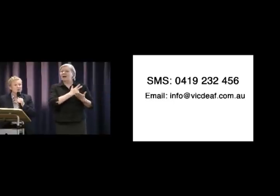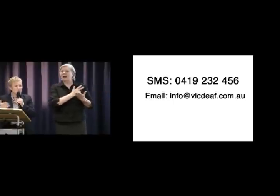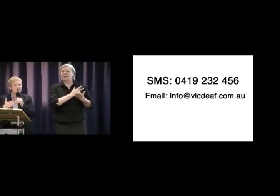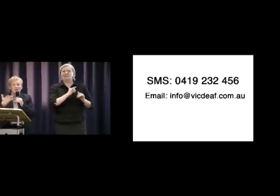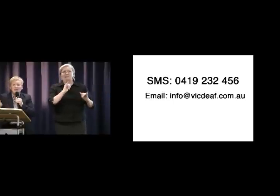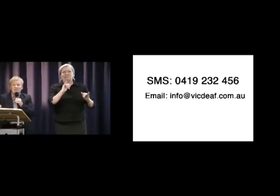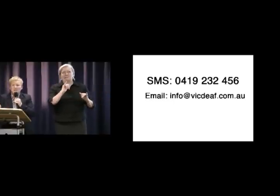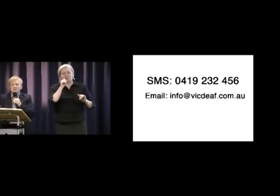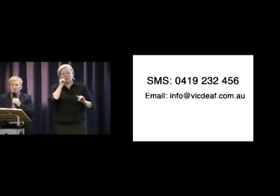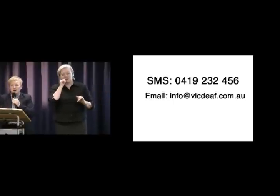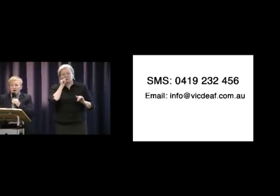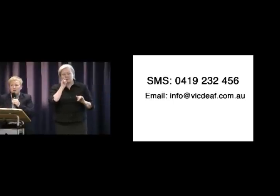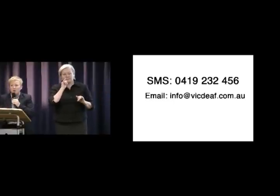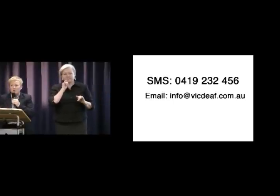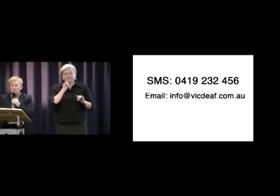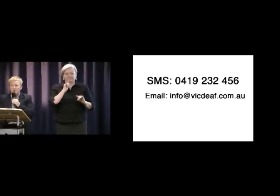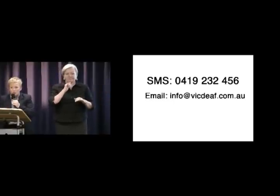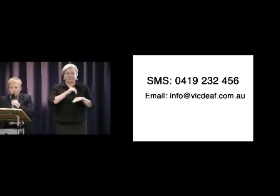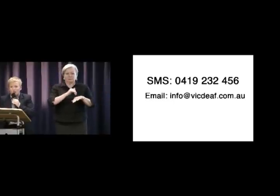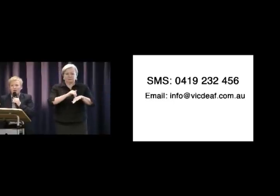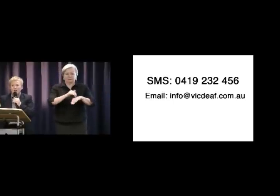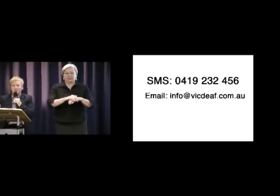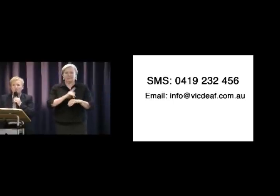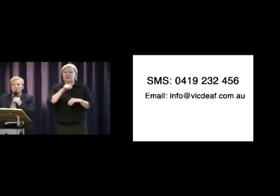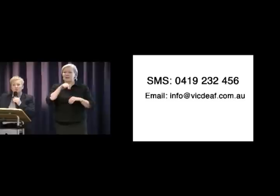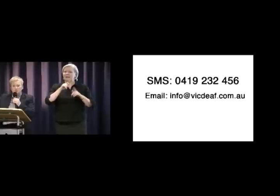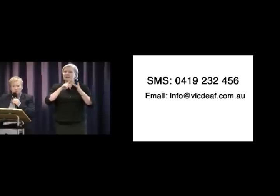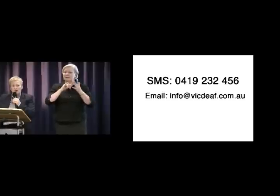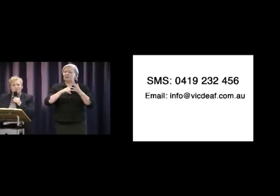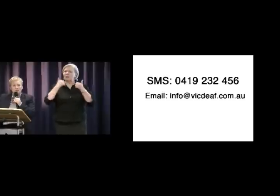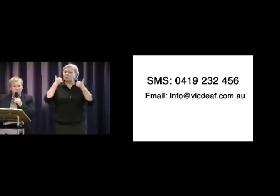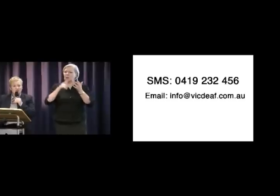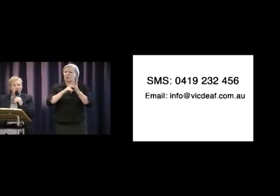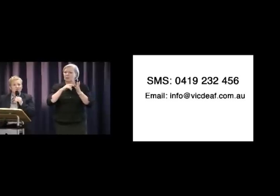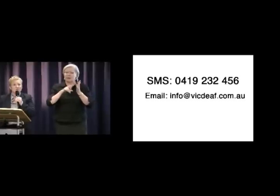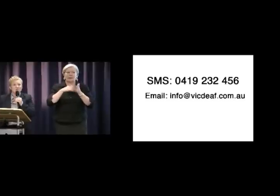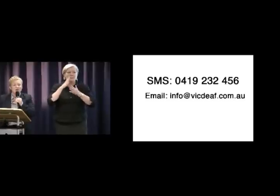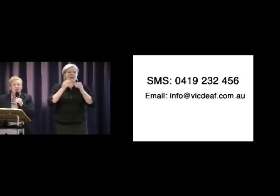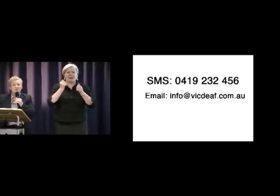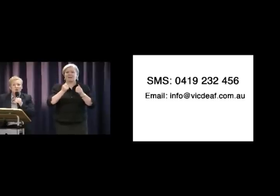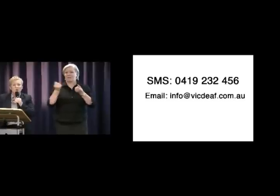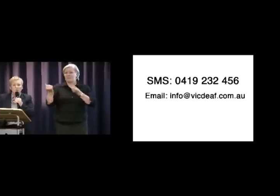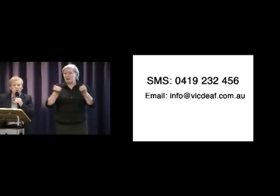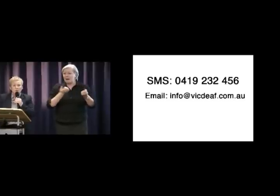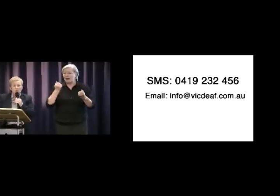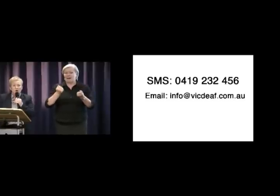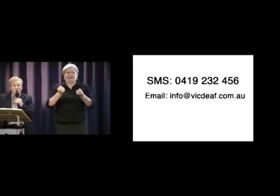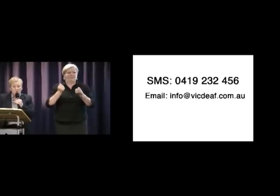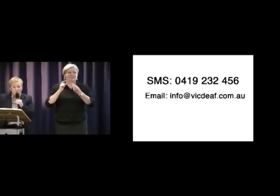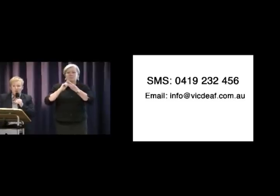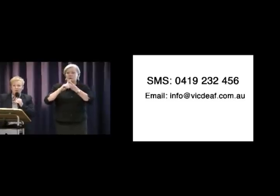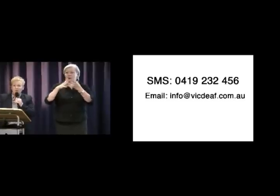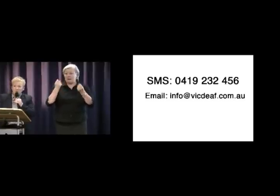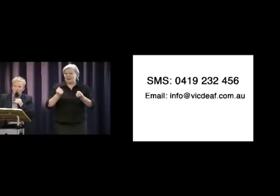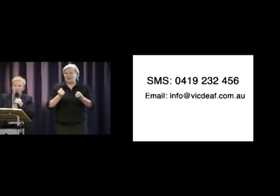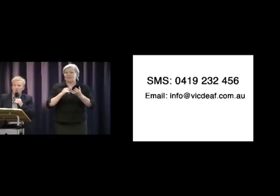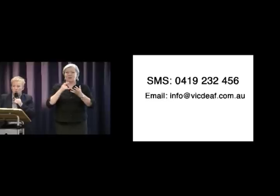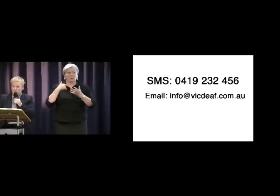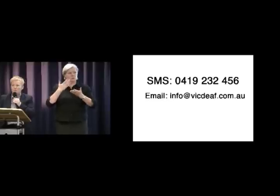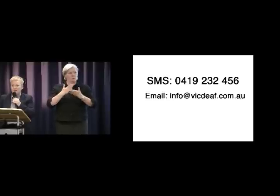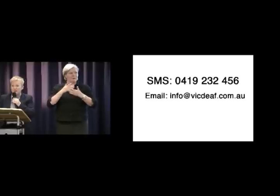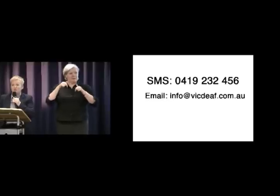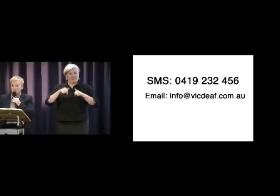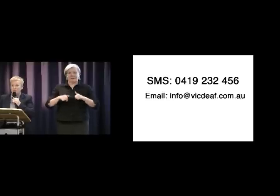is difficult, it is a really good location in terms of trams and buses. So we own a